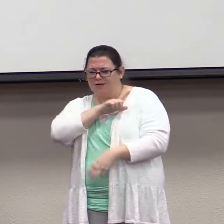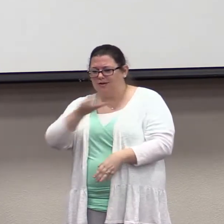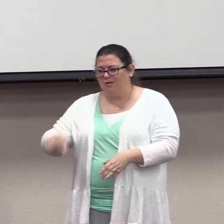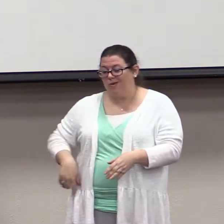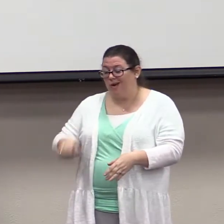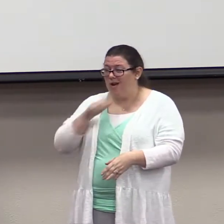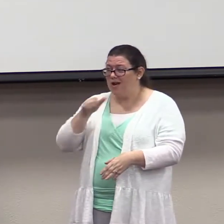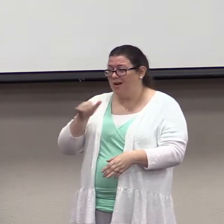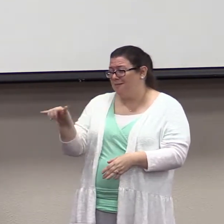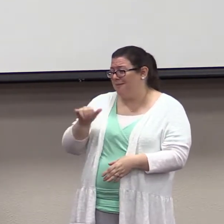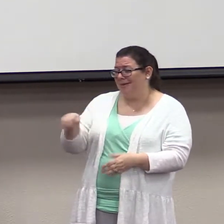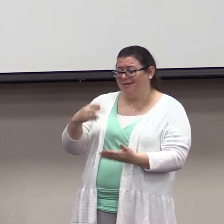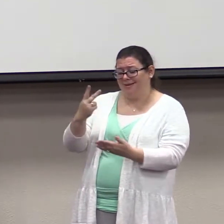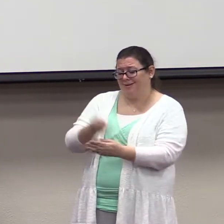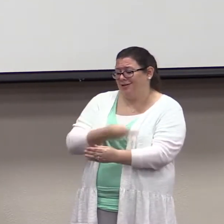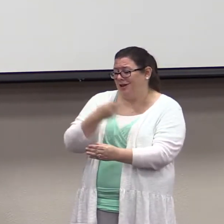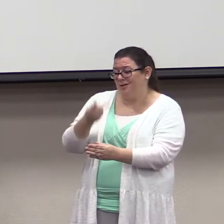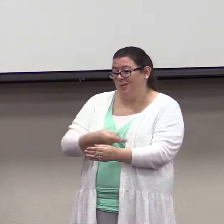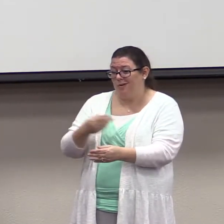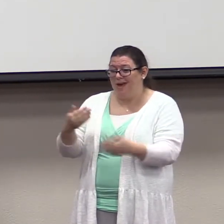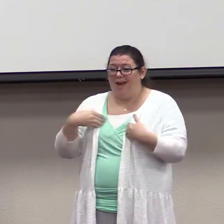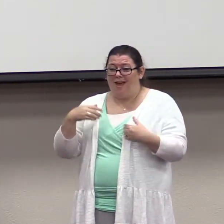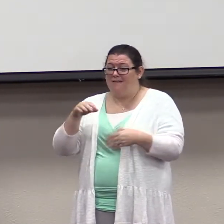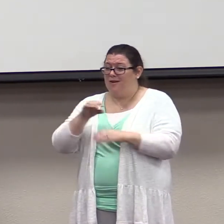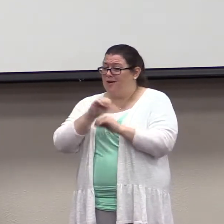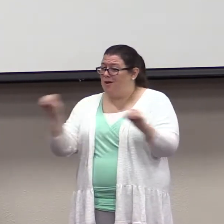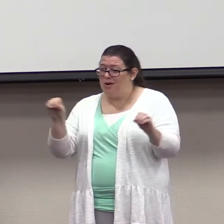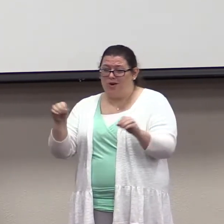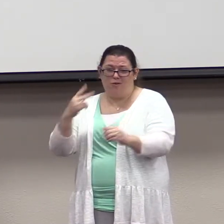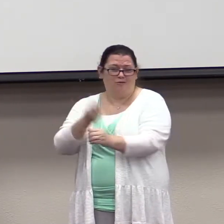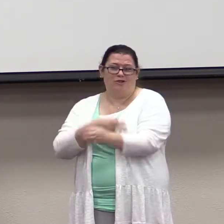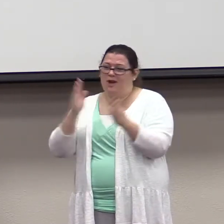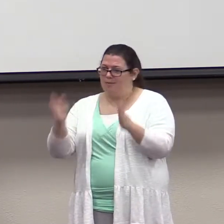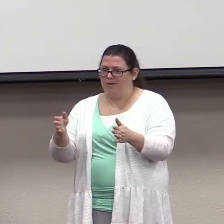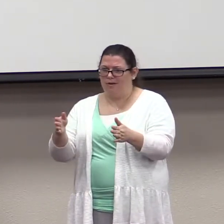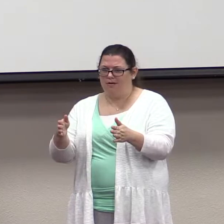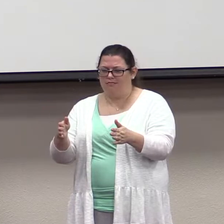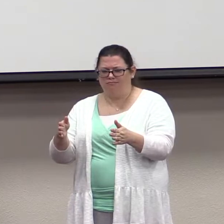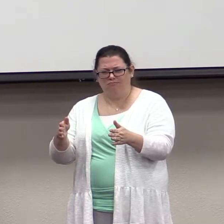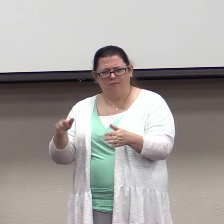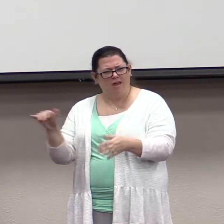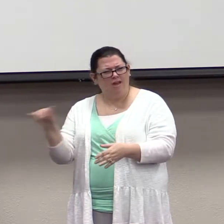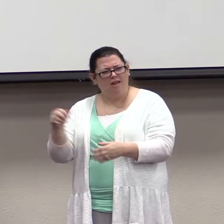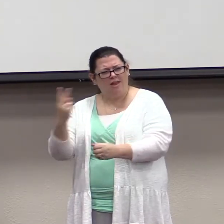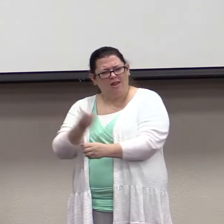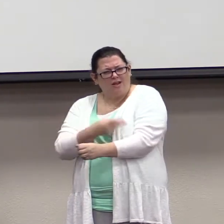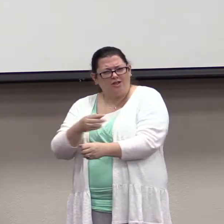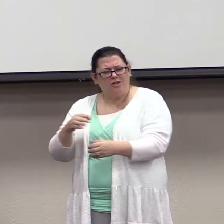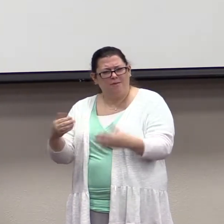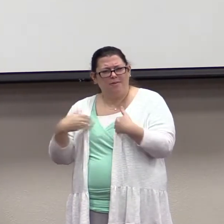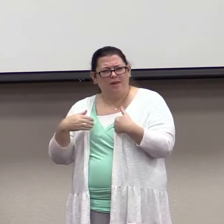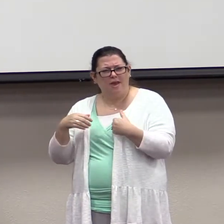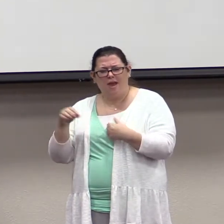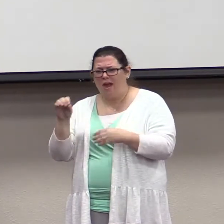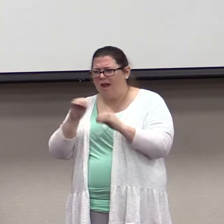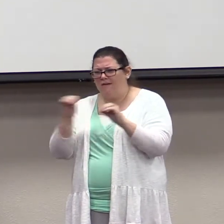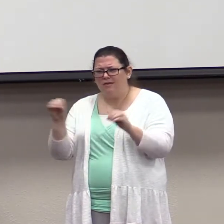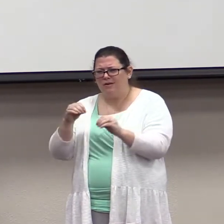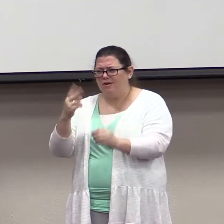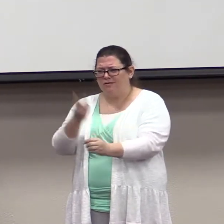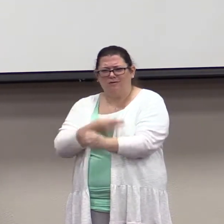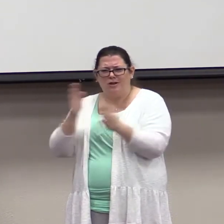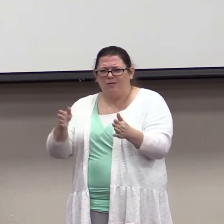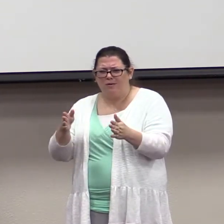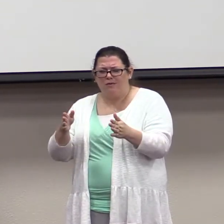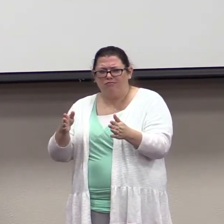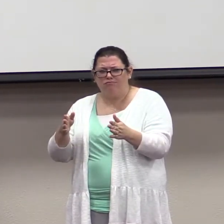have no shepherd. Like sheep that have no shepherd. What do sheep with no shepherd